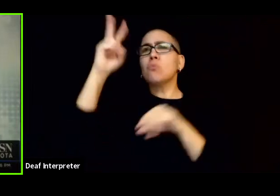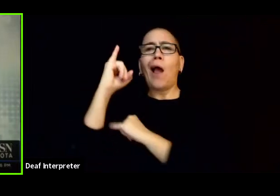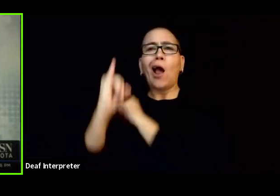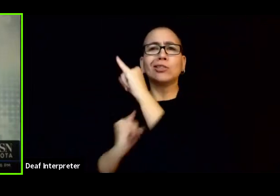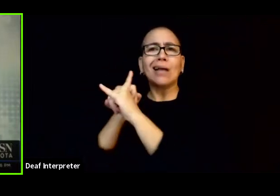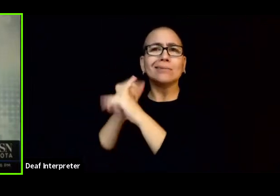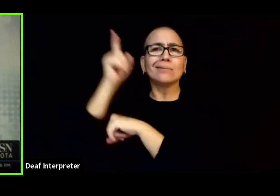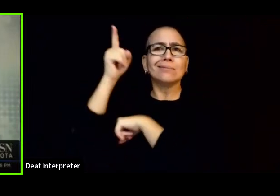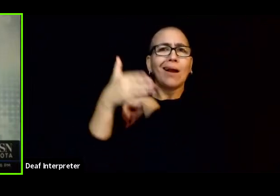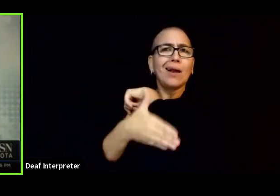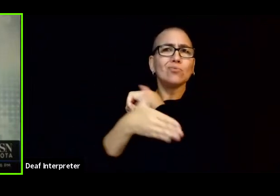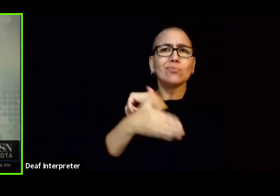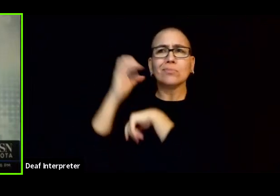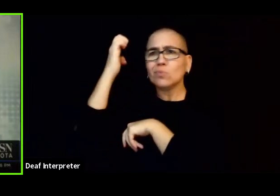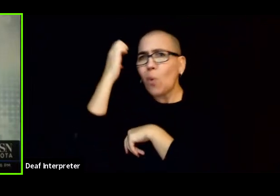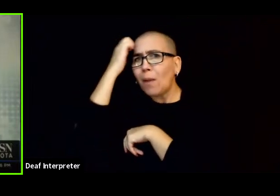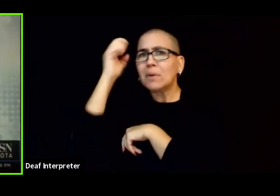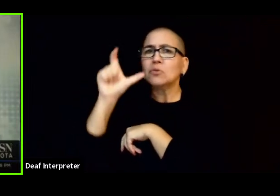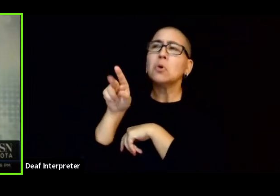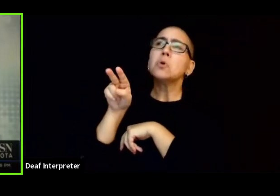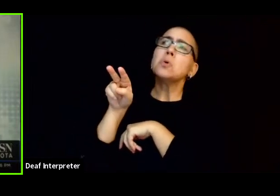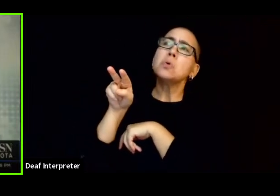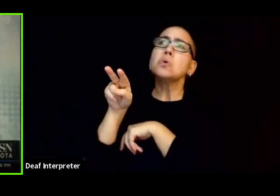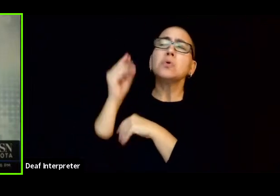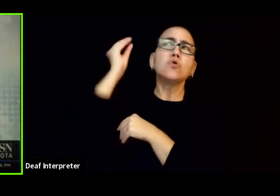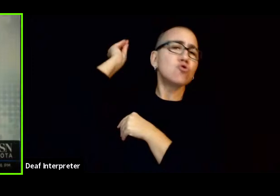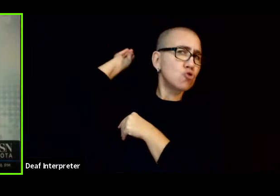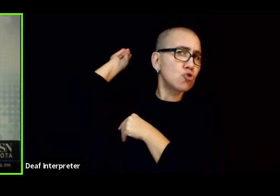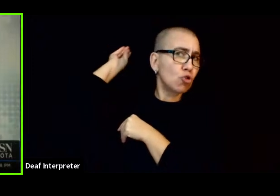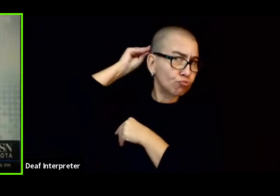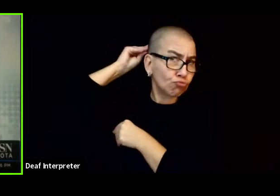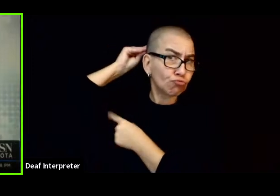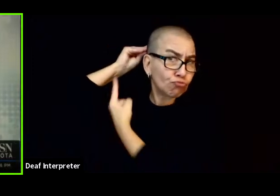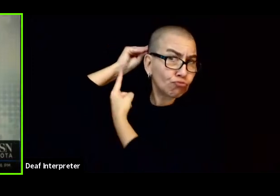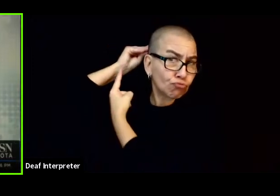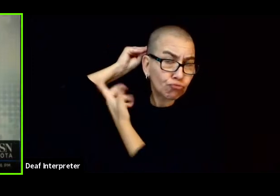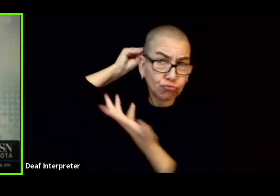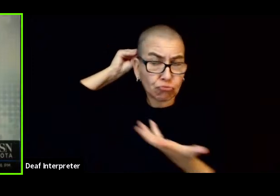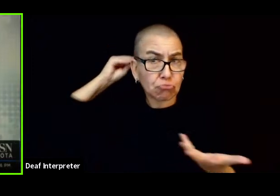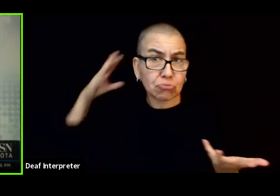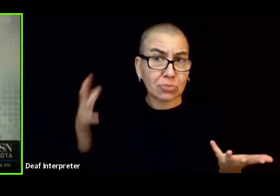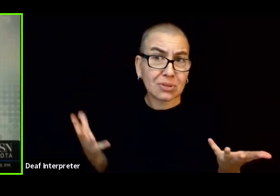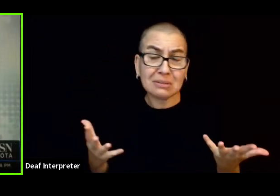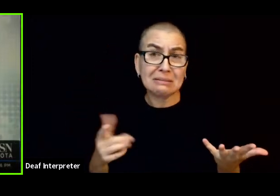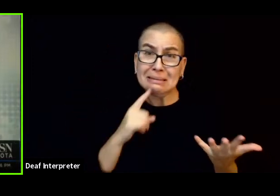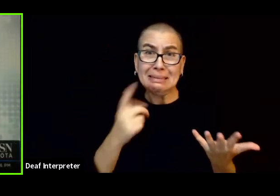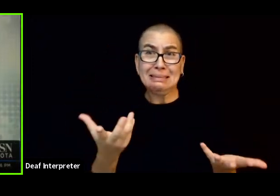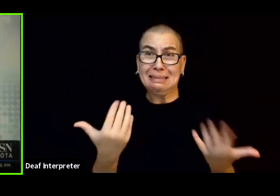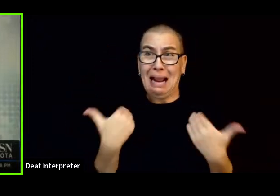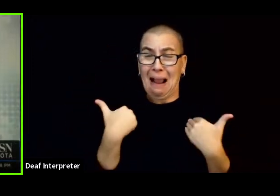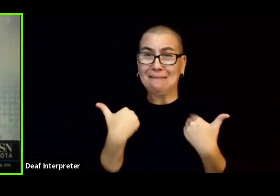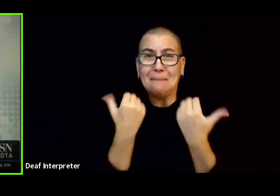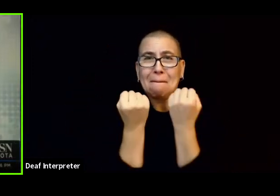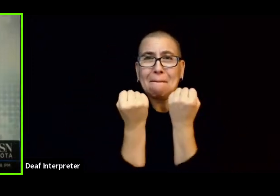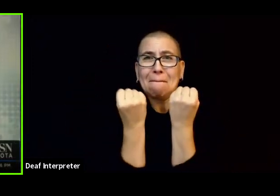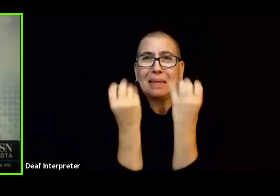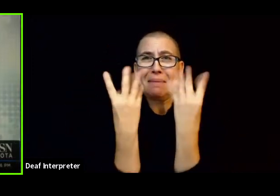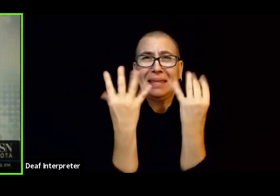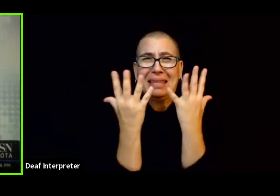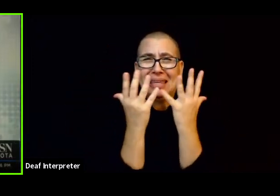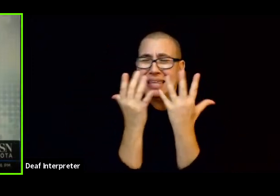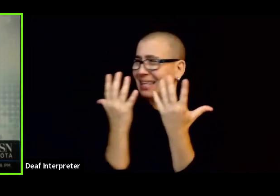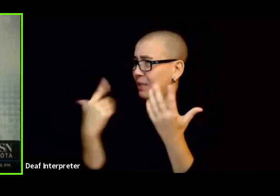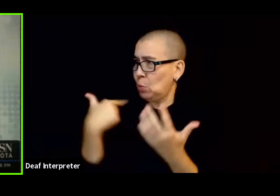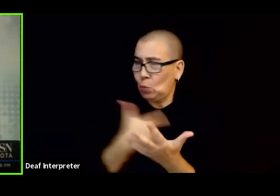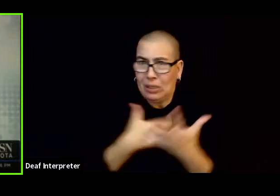is really challenging because it's literally thousands and thousands of small decisions happening all over Minnesota